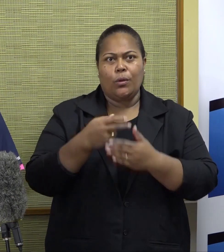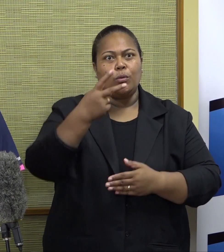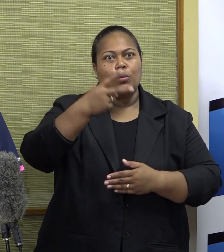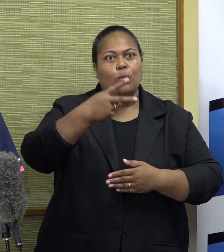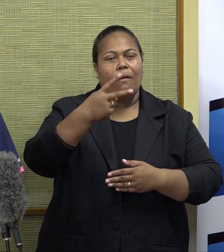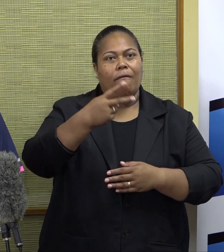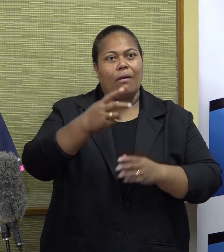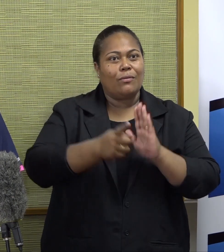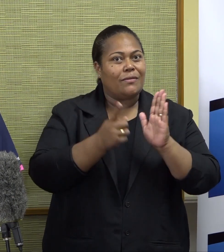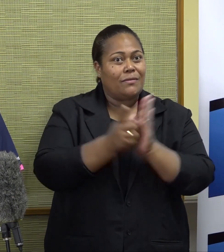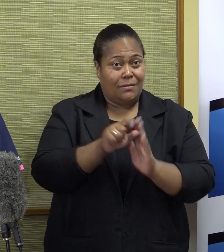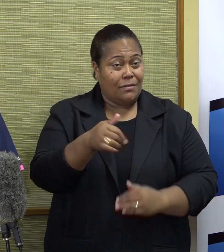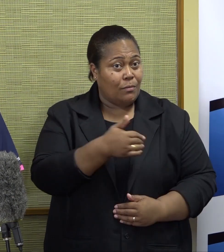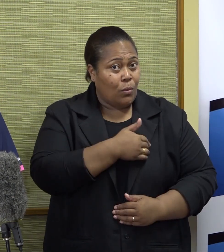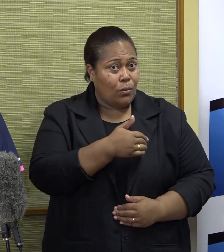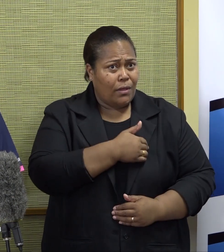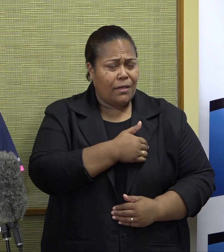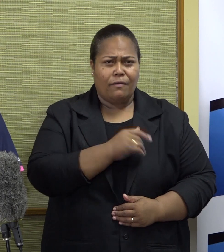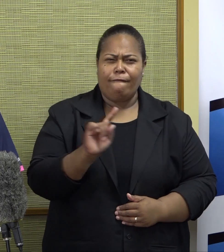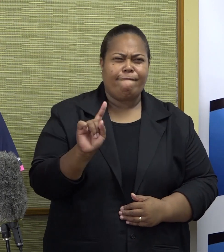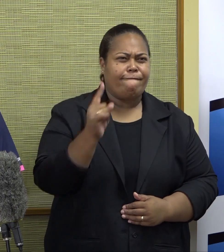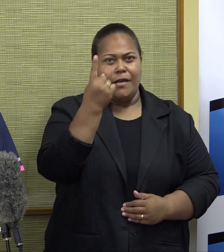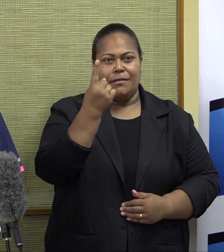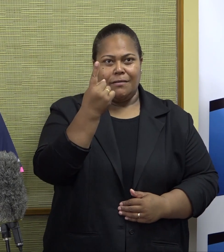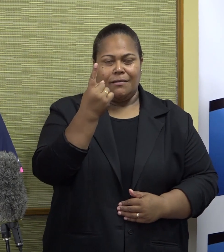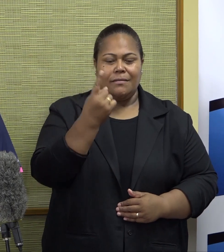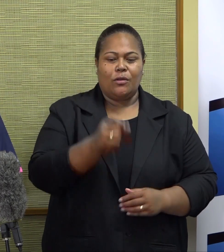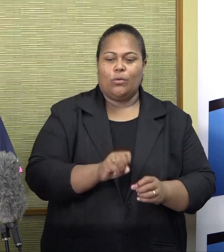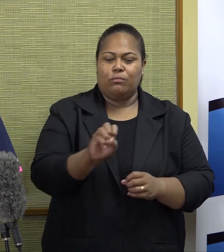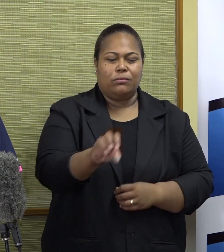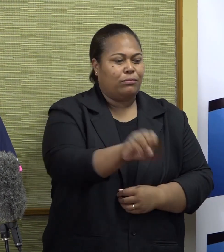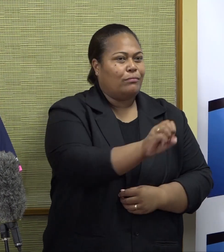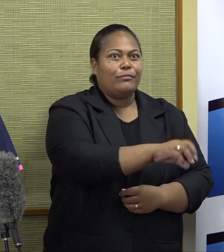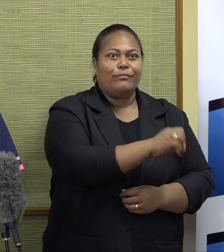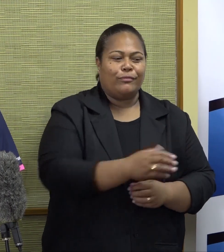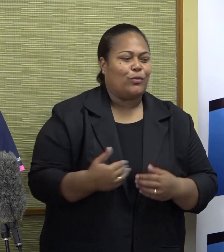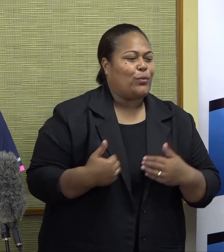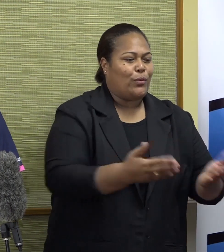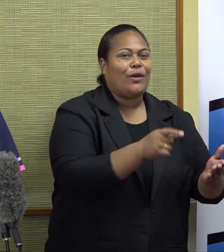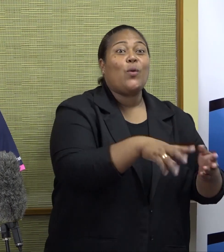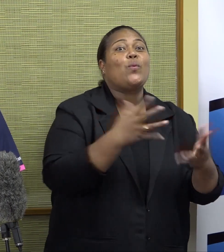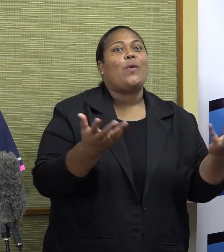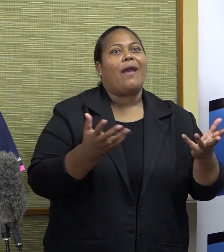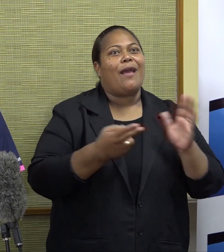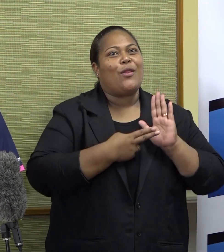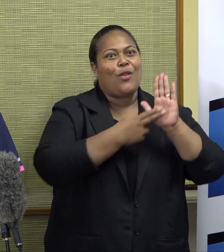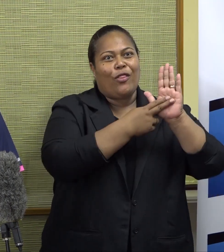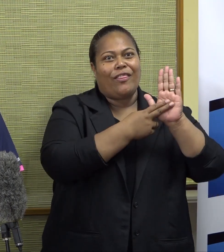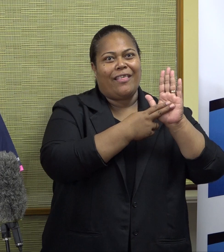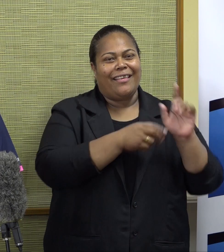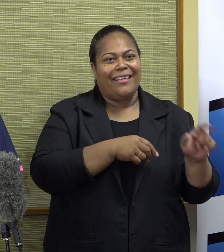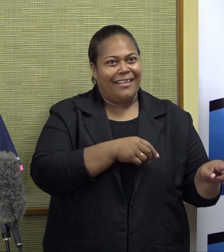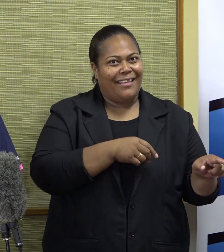hours. As of this morning, the first round of emergency food ration were deployed to the north. The boat scheduled to